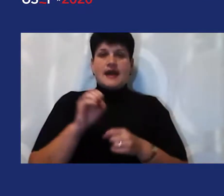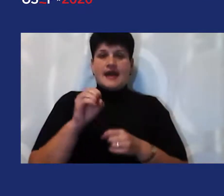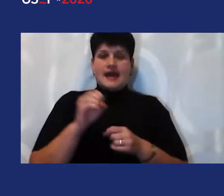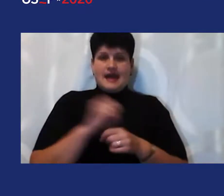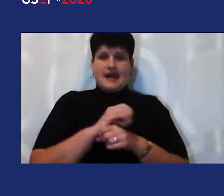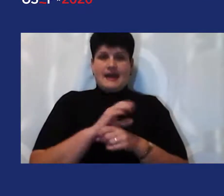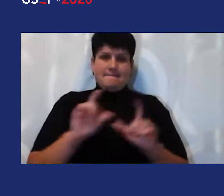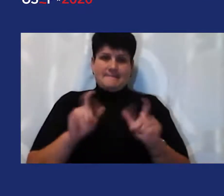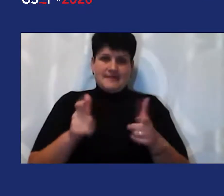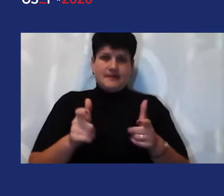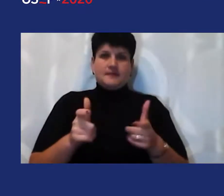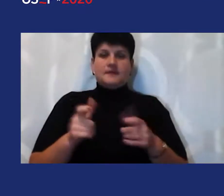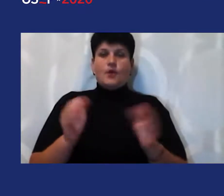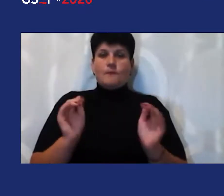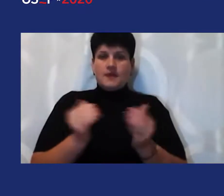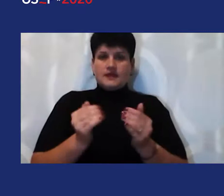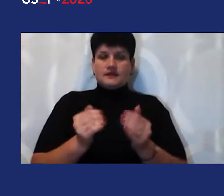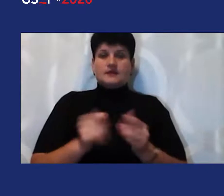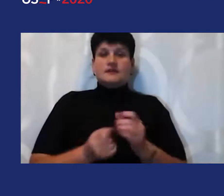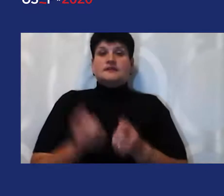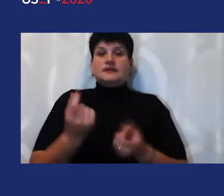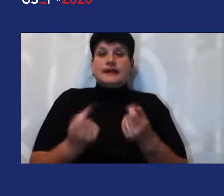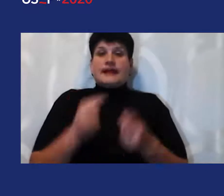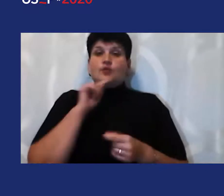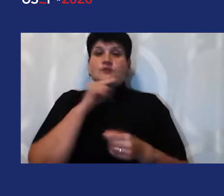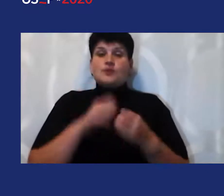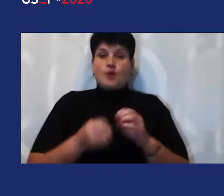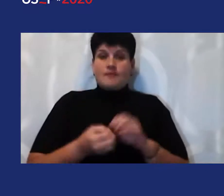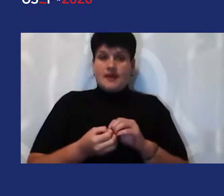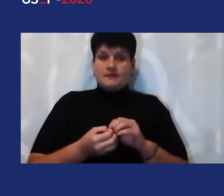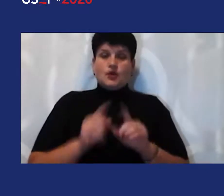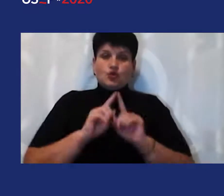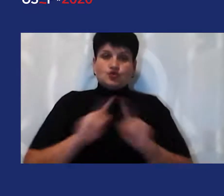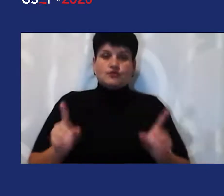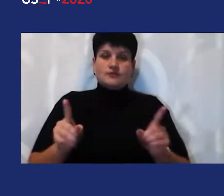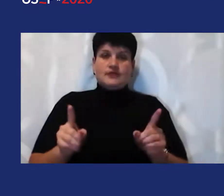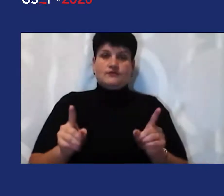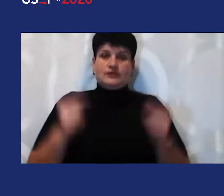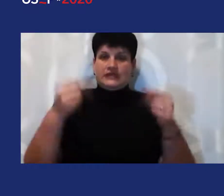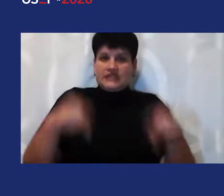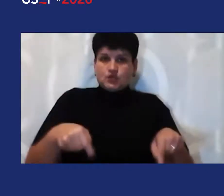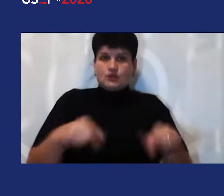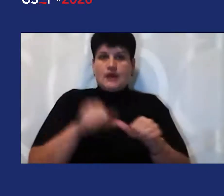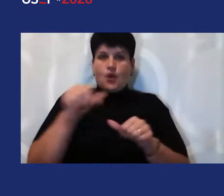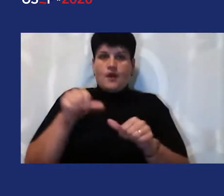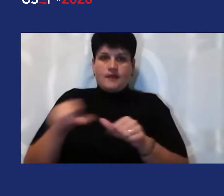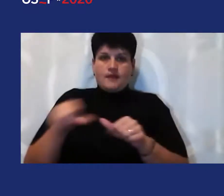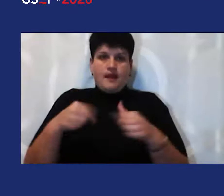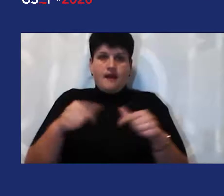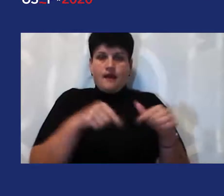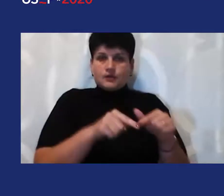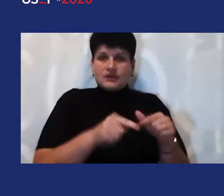to fight it through lockdown, and this caused critical economic problems, especially